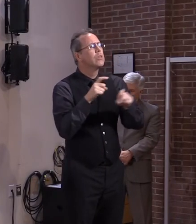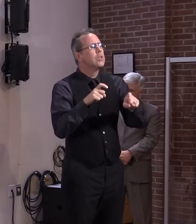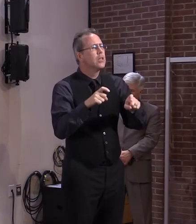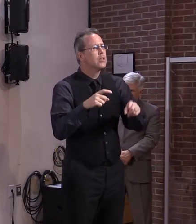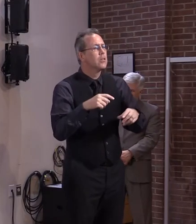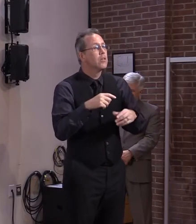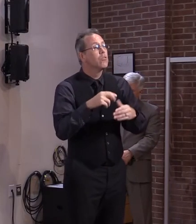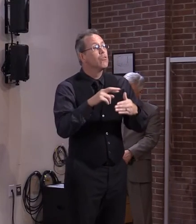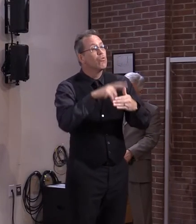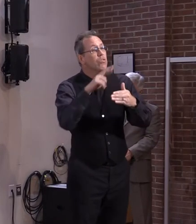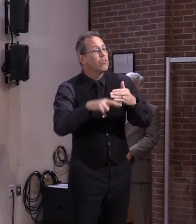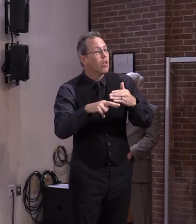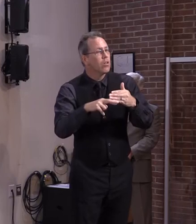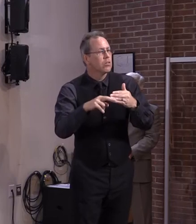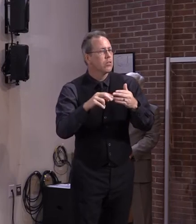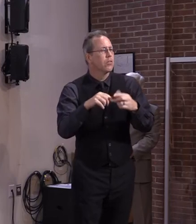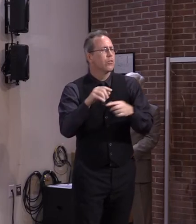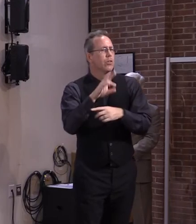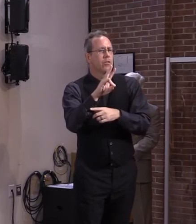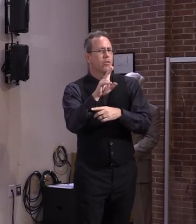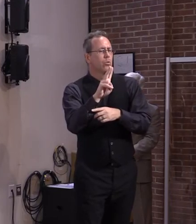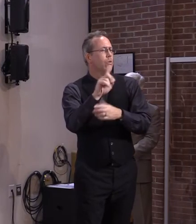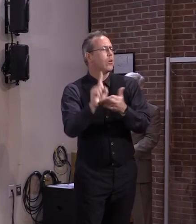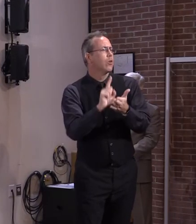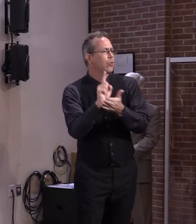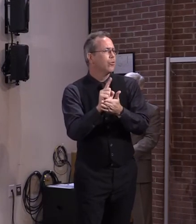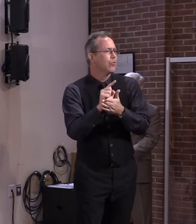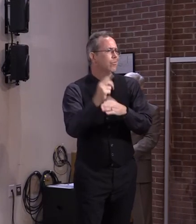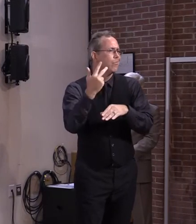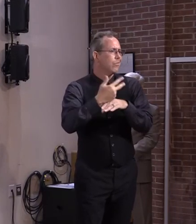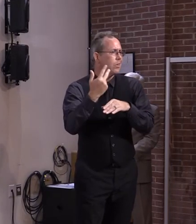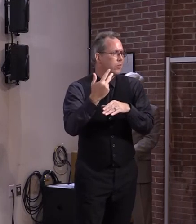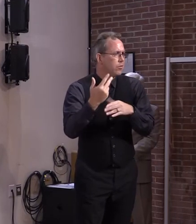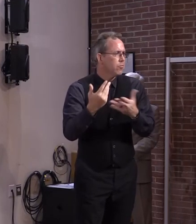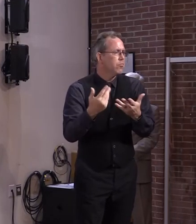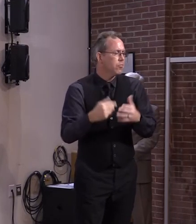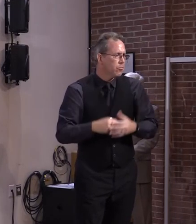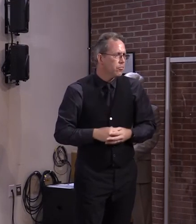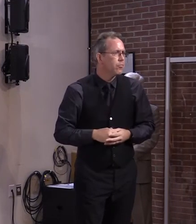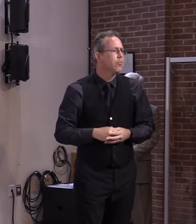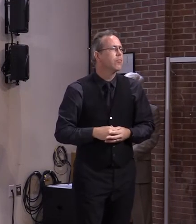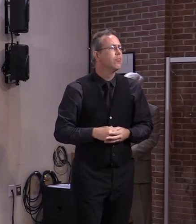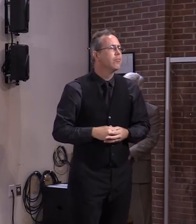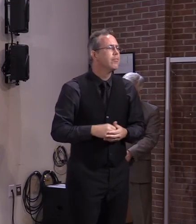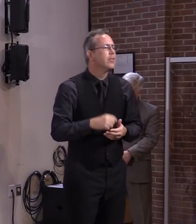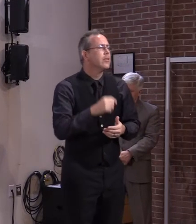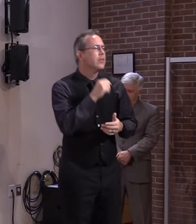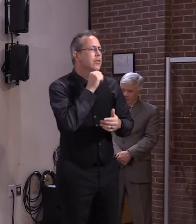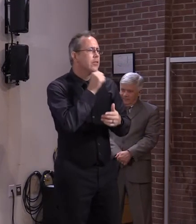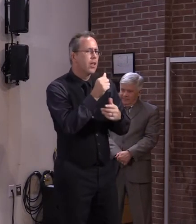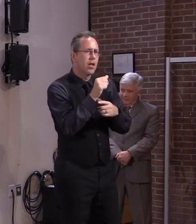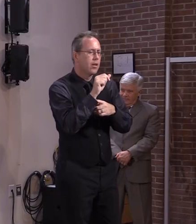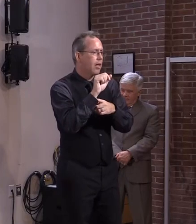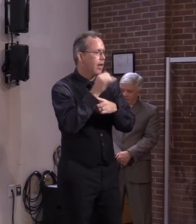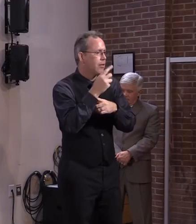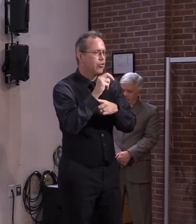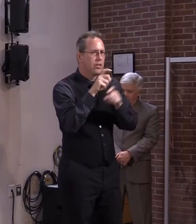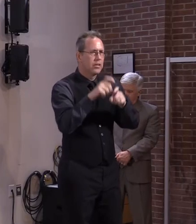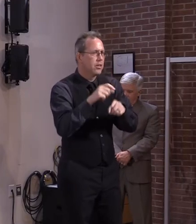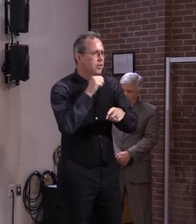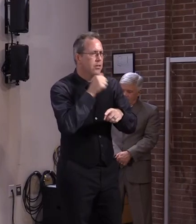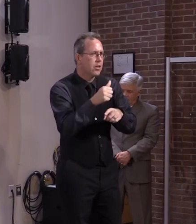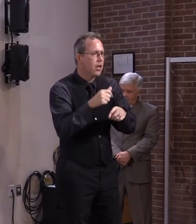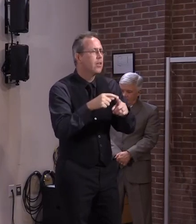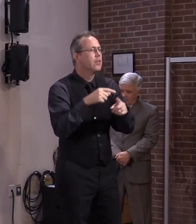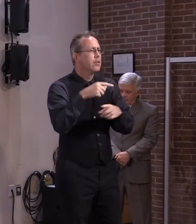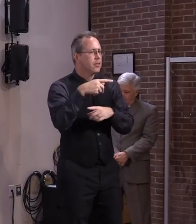administered. But these are not antigen tests. Okay. Okay, thank you. And then finally, a quick question for